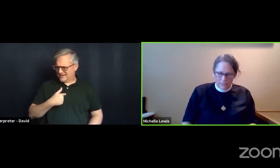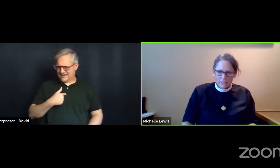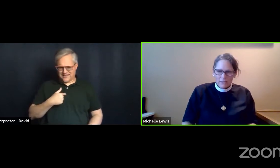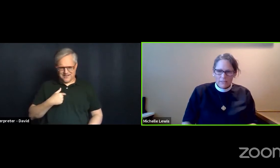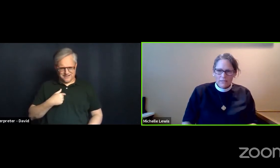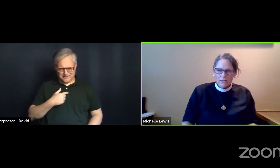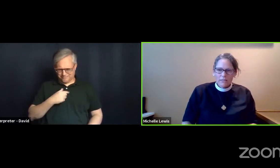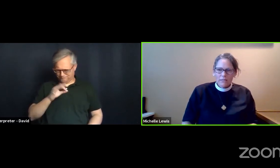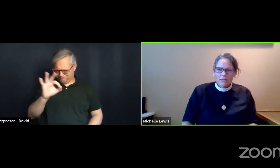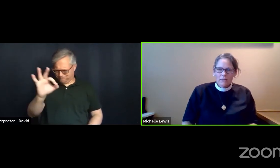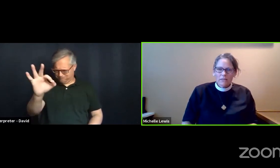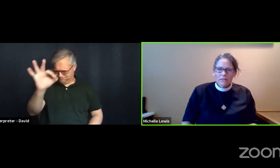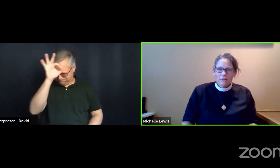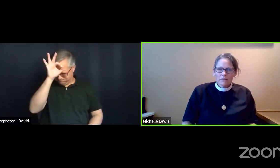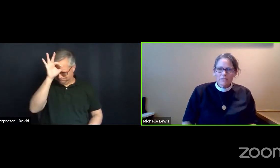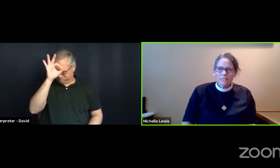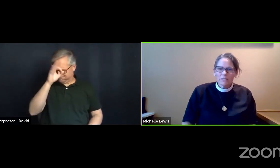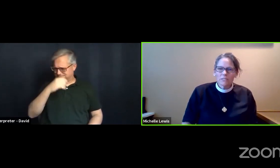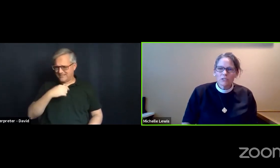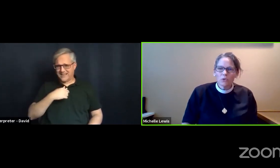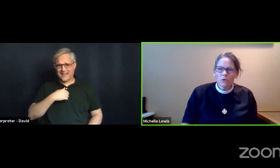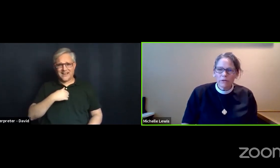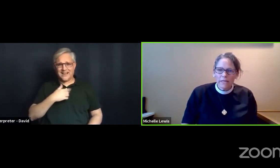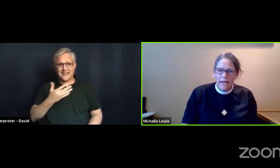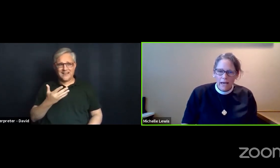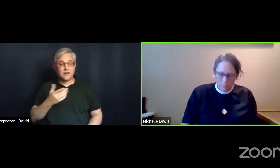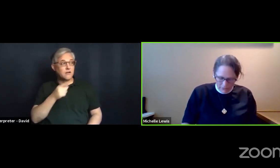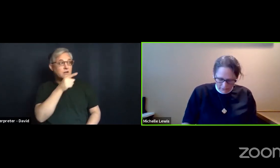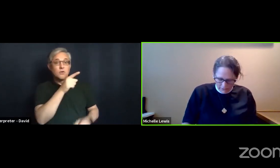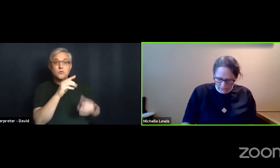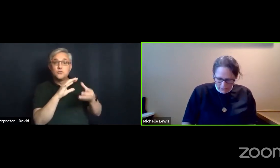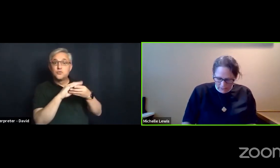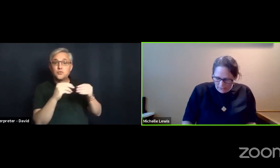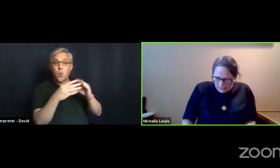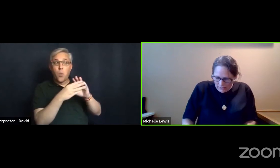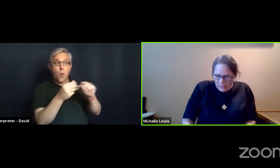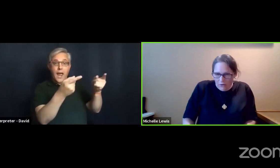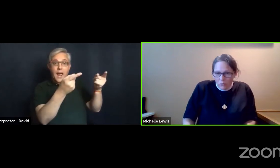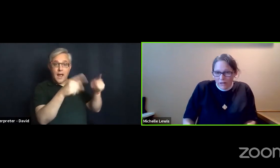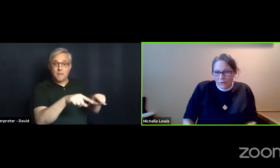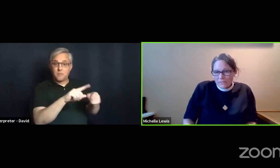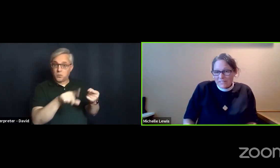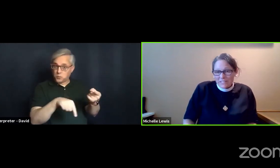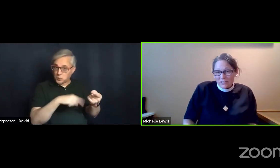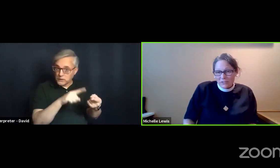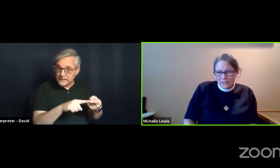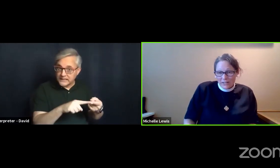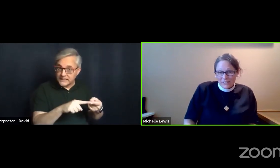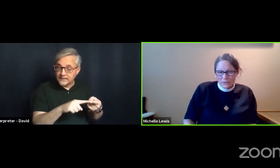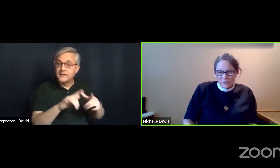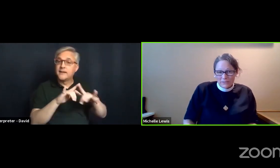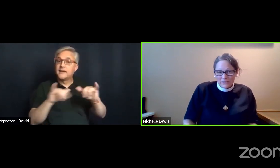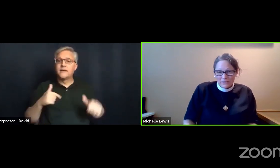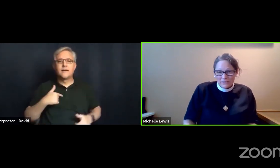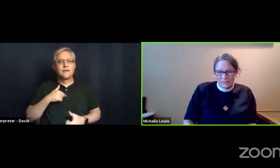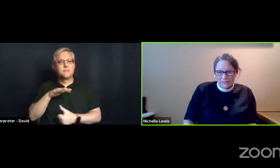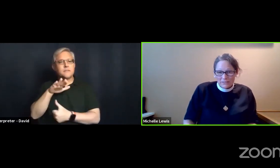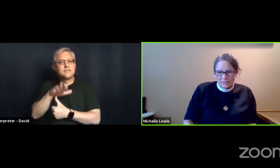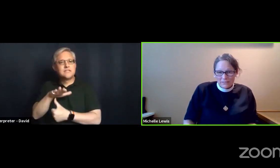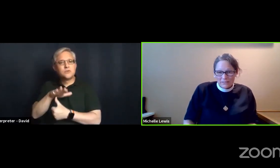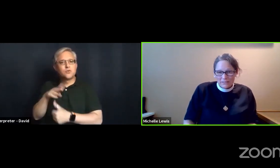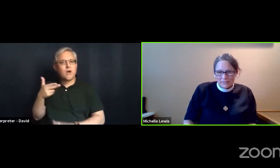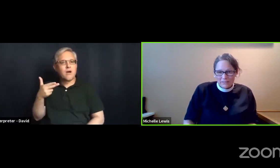Because the story happened when I was a senior in high school,